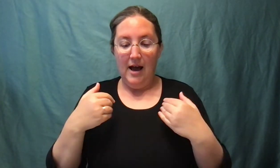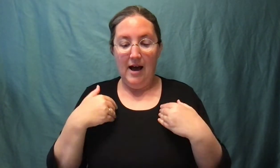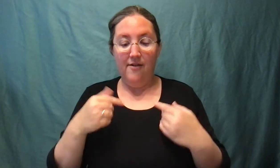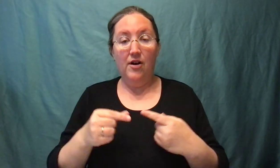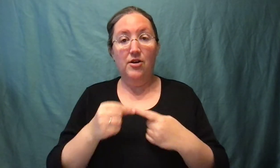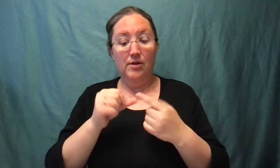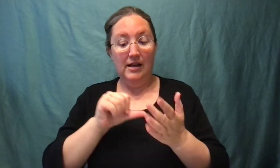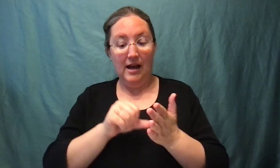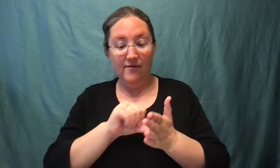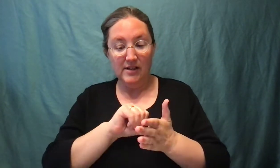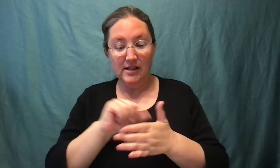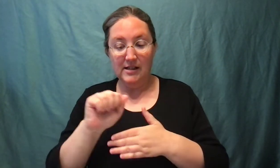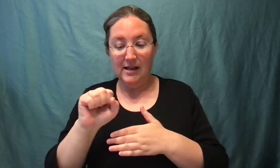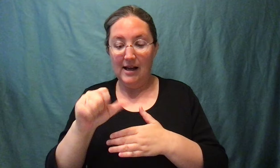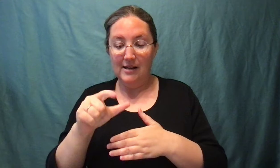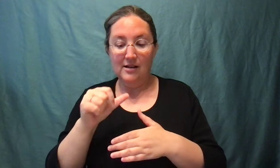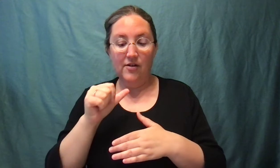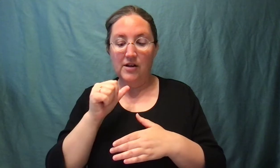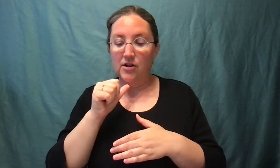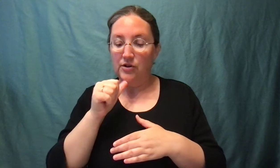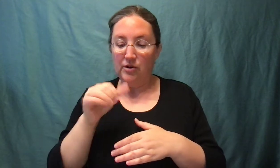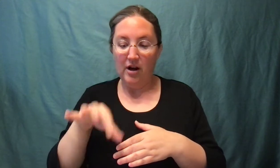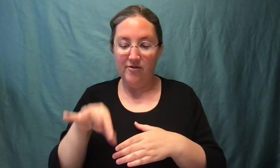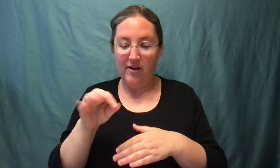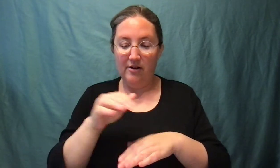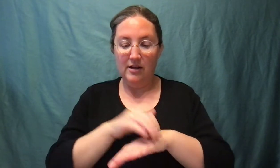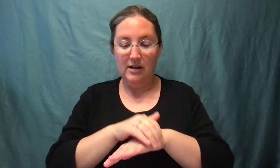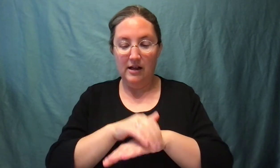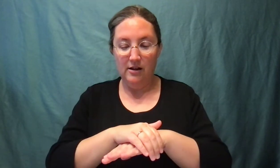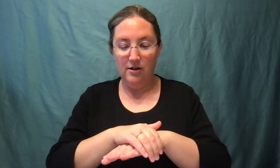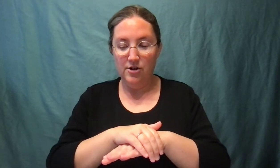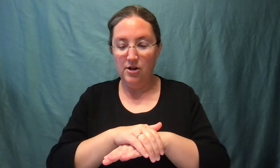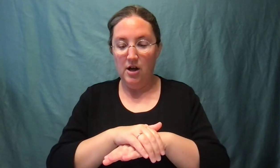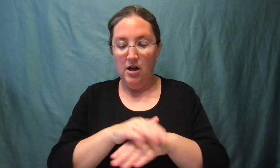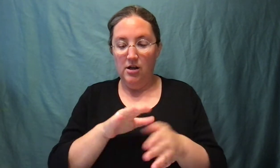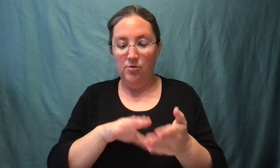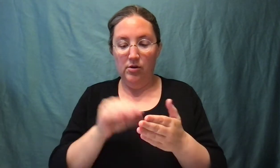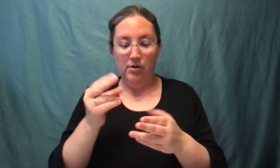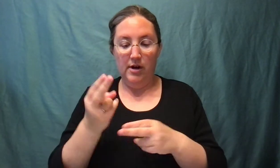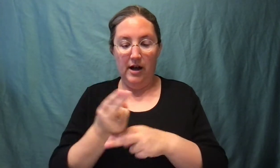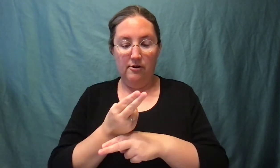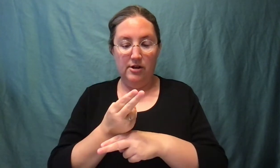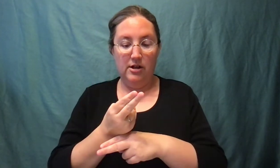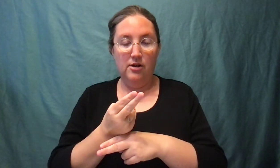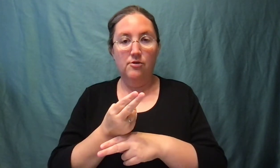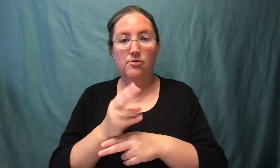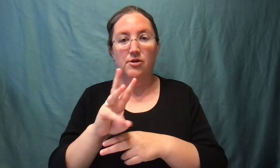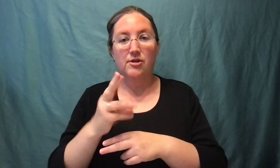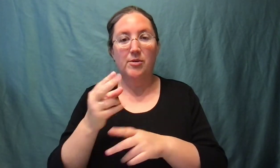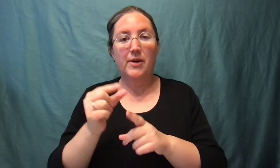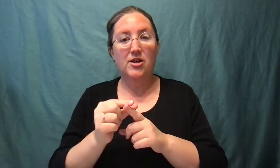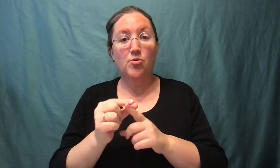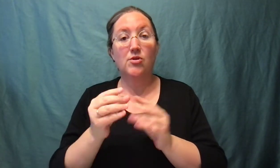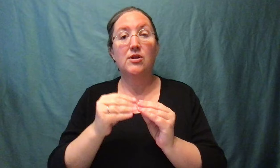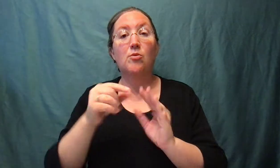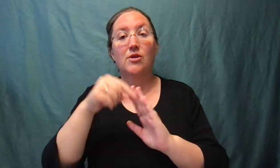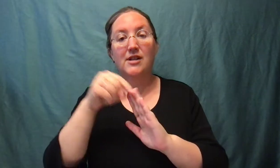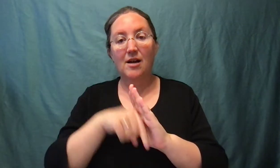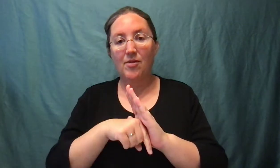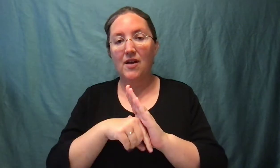have a unique emphasis in ASL that is also not found in English. You will learn how to use your WH words in more depth